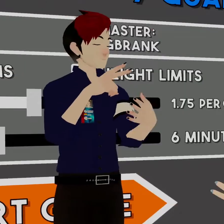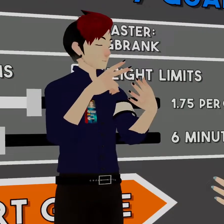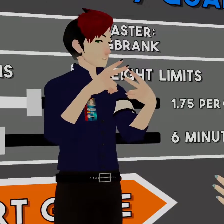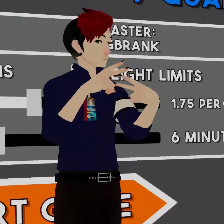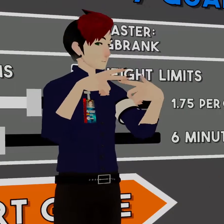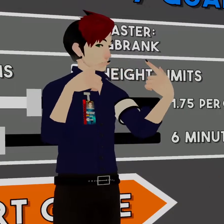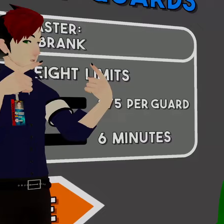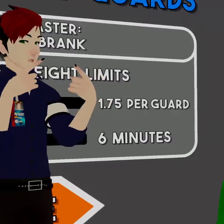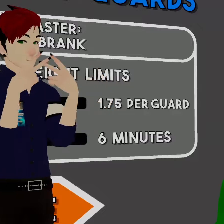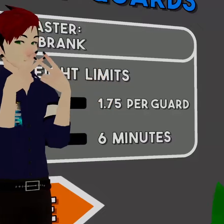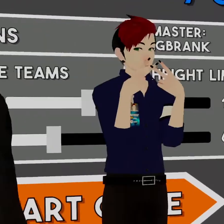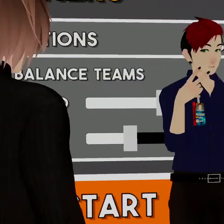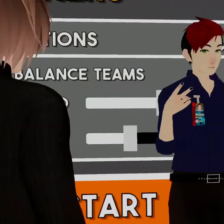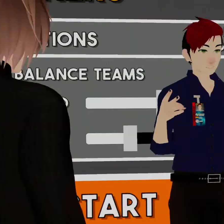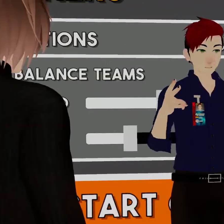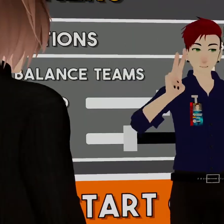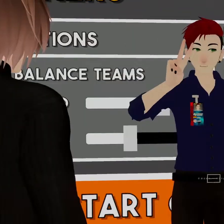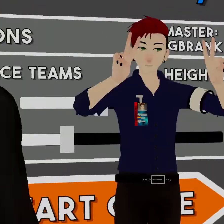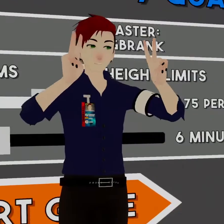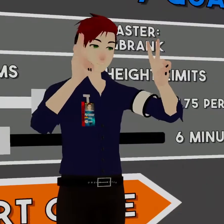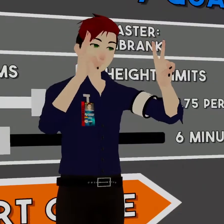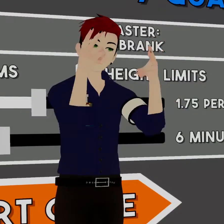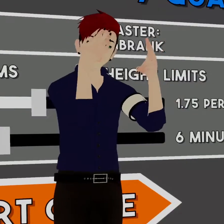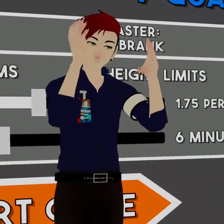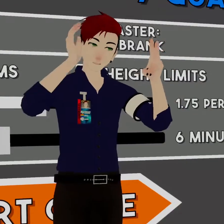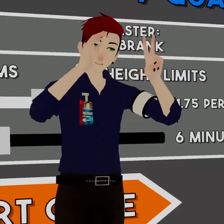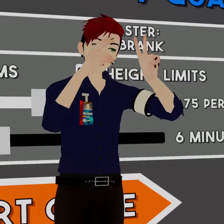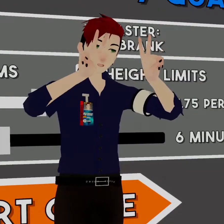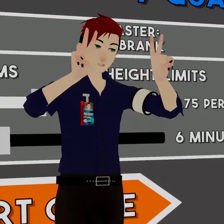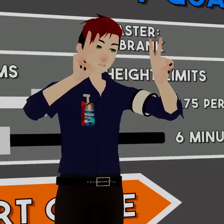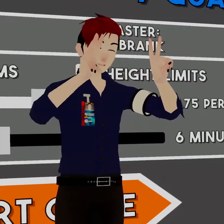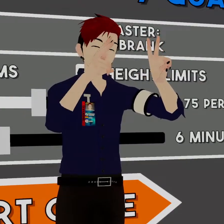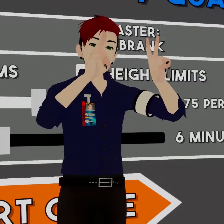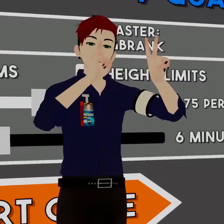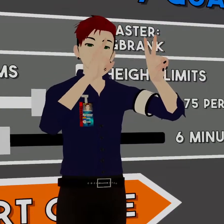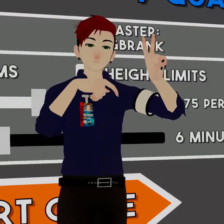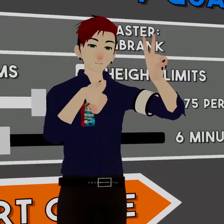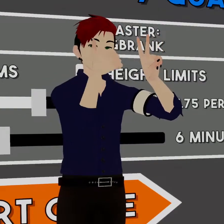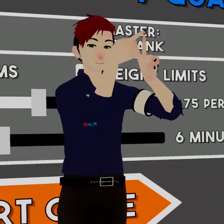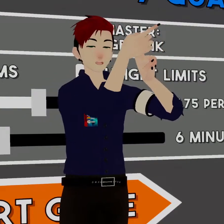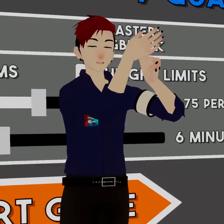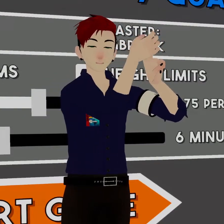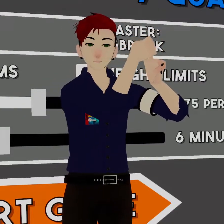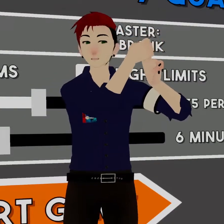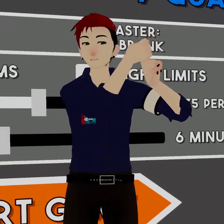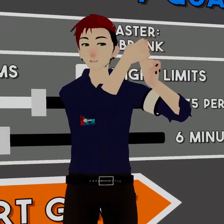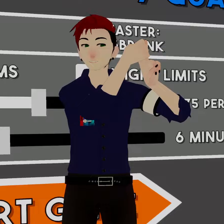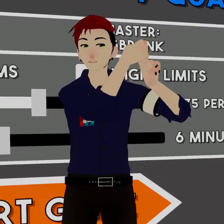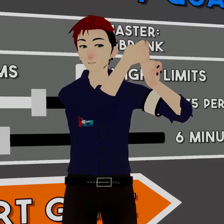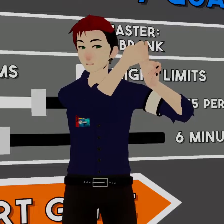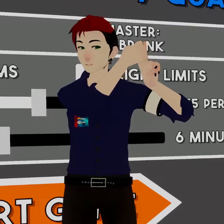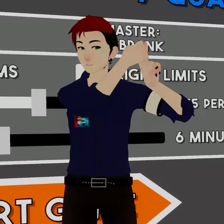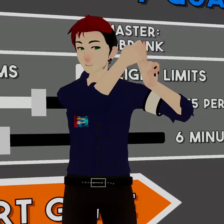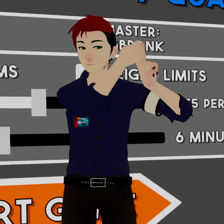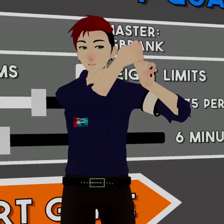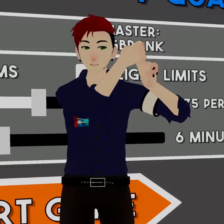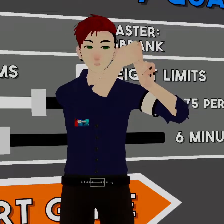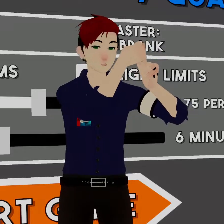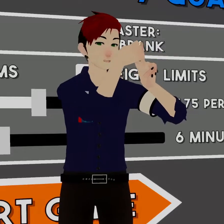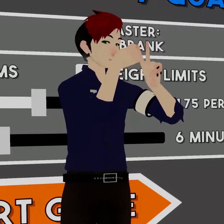And then the opposite, innocent, which in VR you do this, but real life your fingers would actually be together, be a U, not a